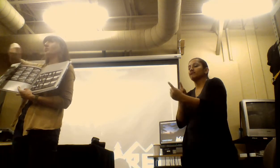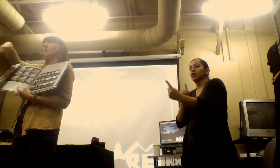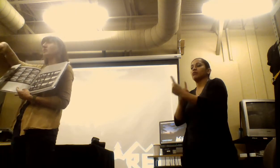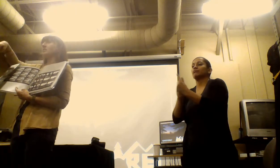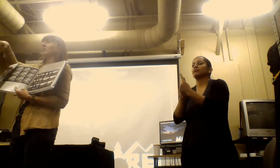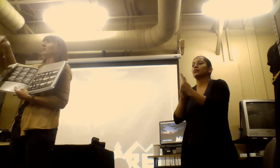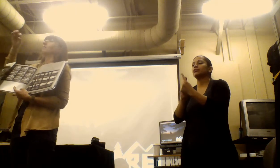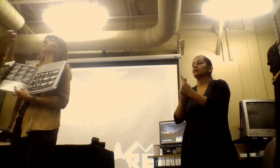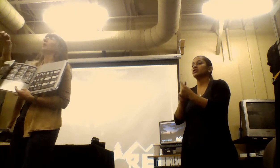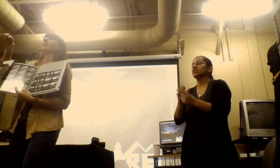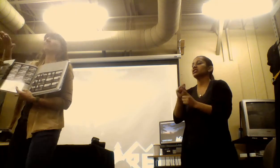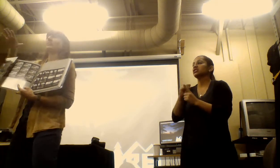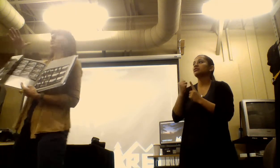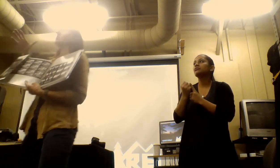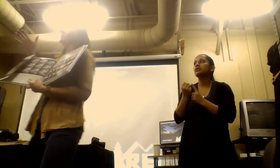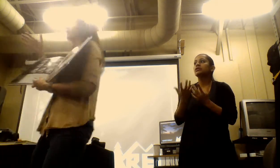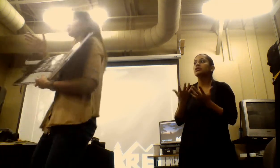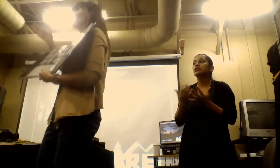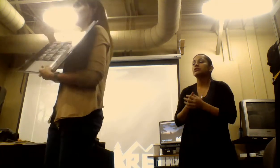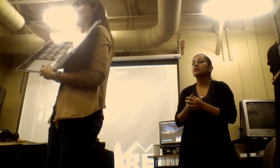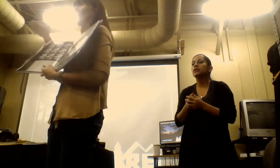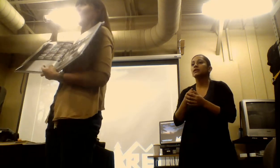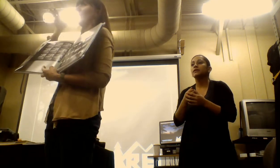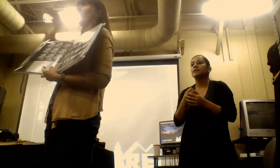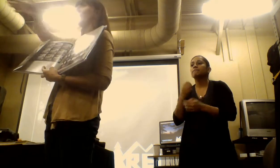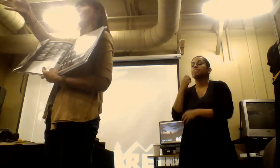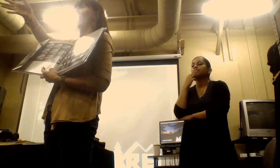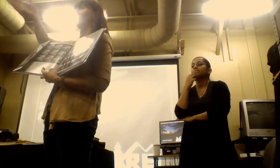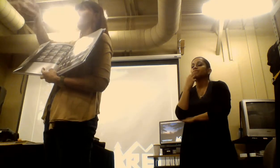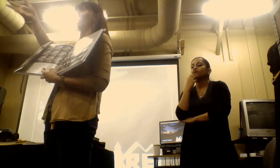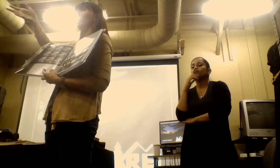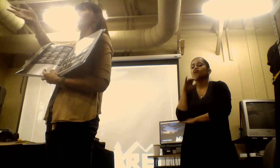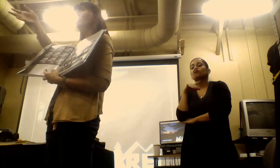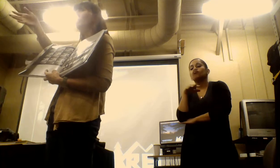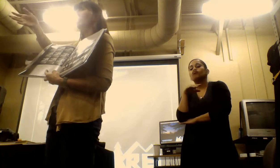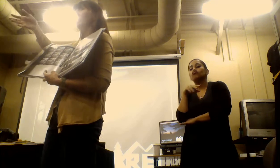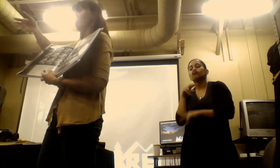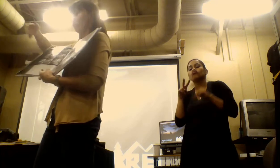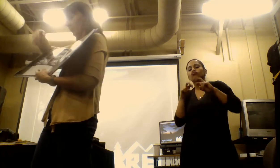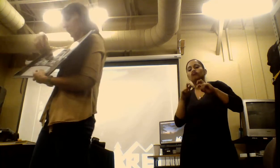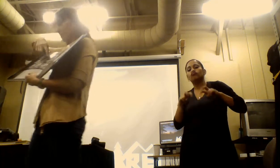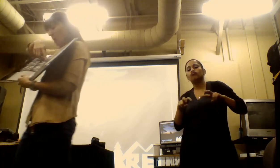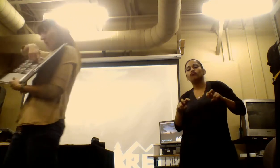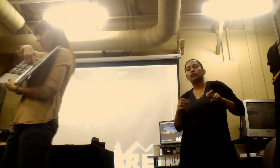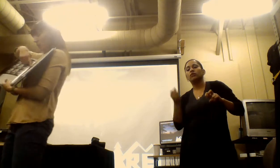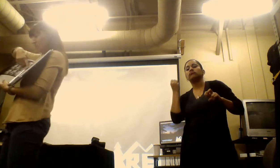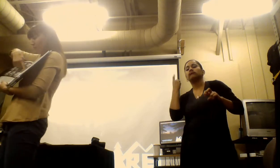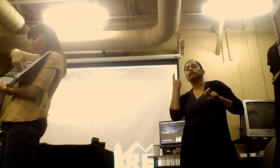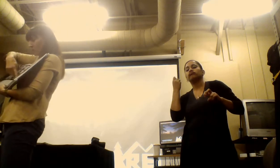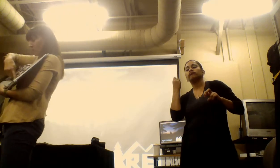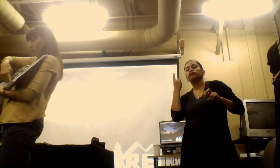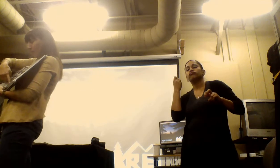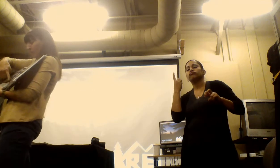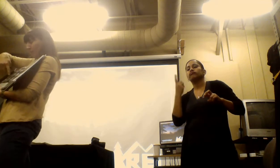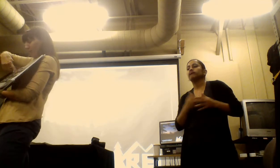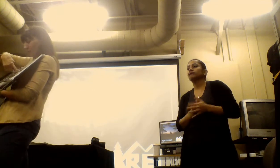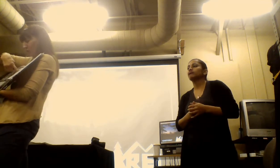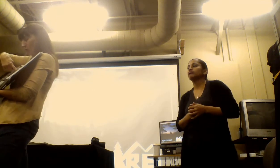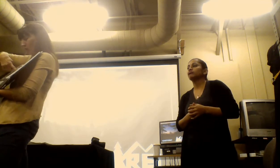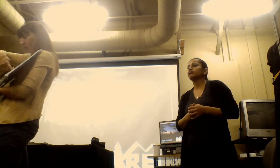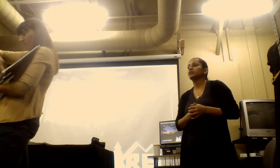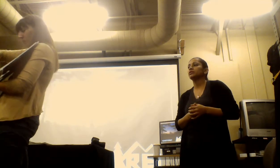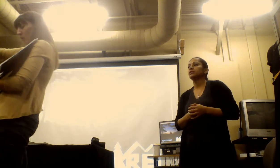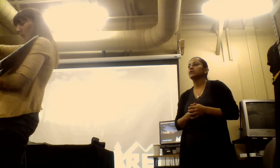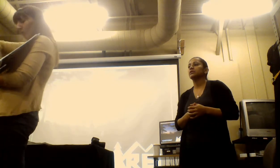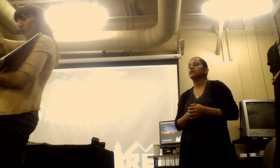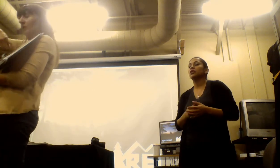you'll start to see, man, if I just stepped over here, I would have had, a completely different image. So it's fun to watch a